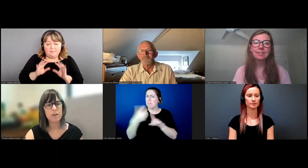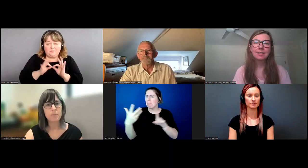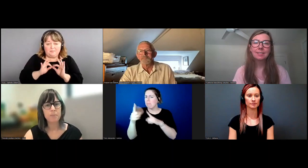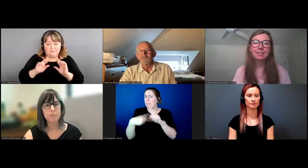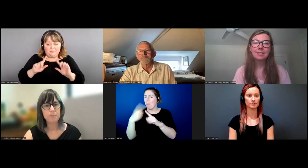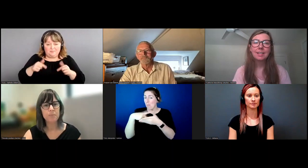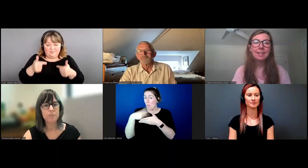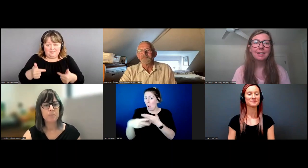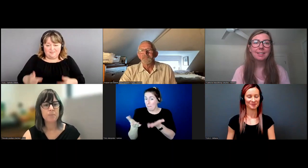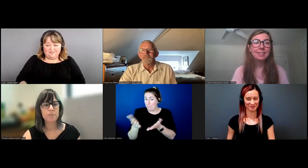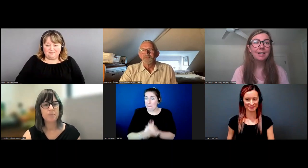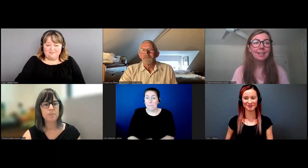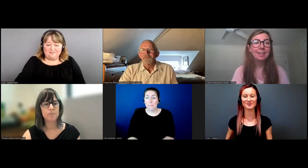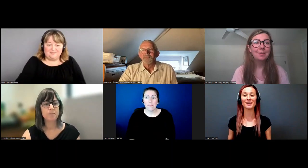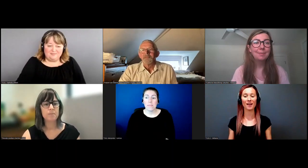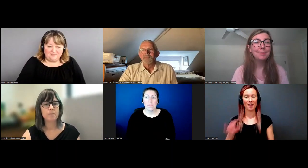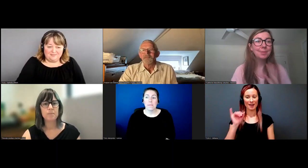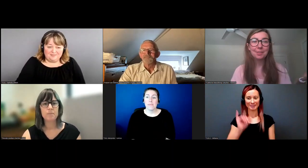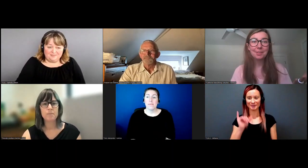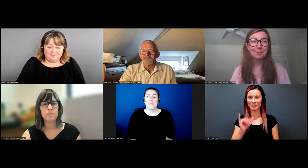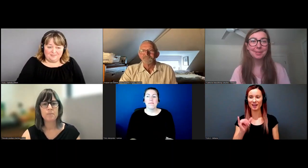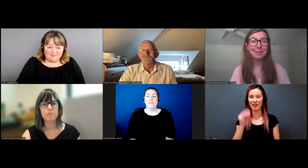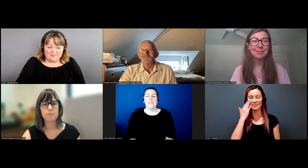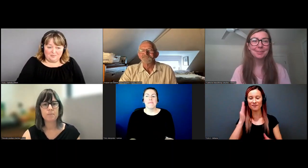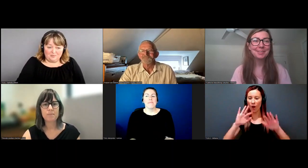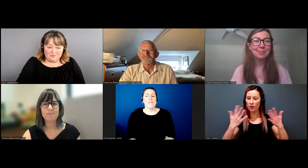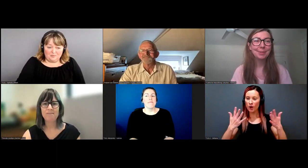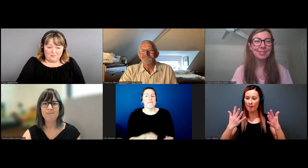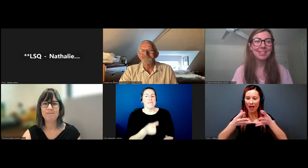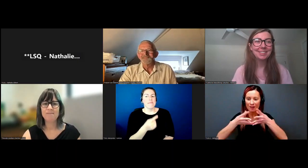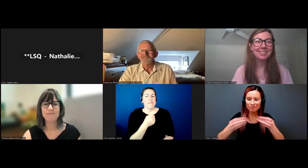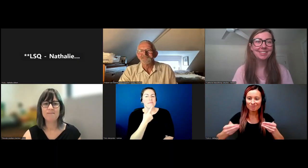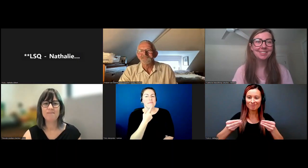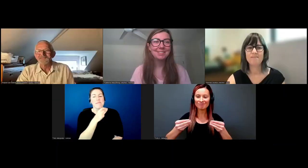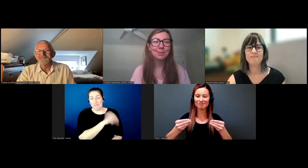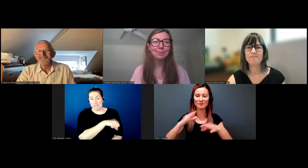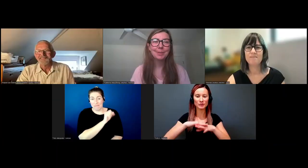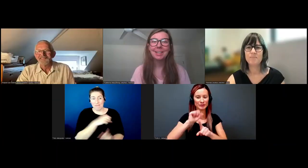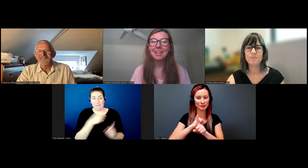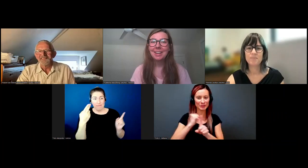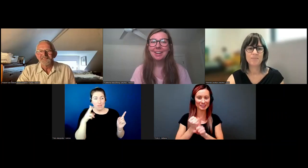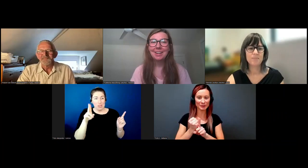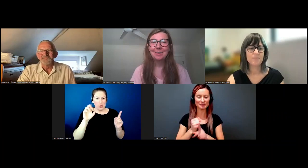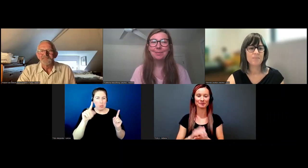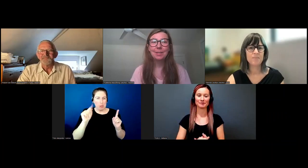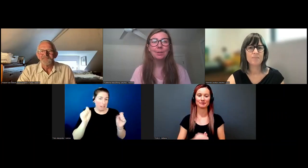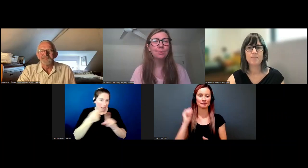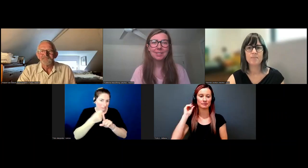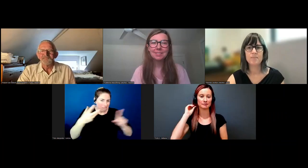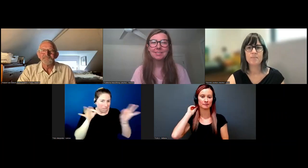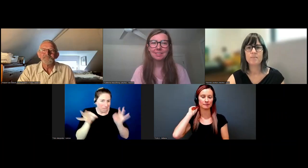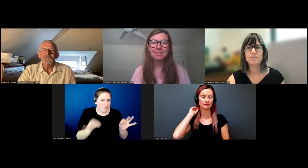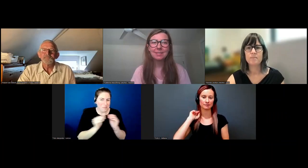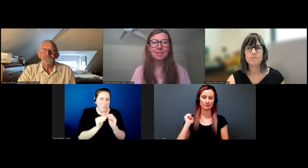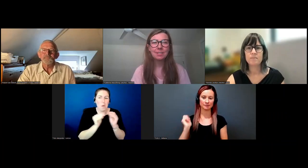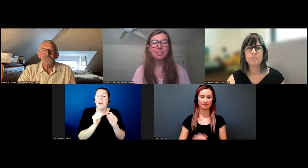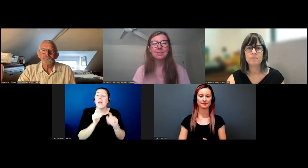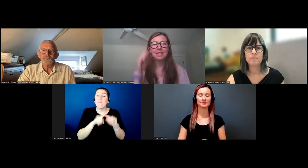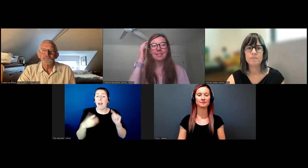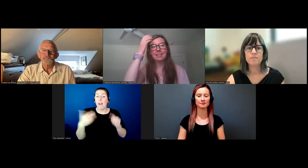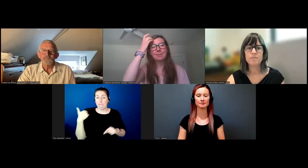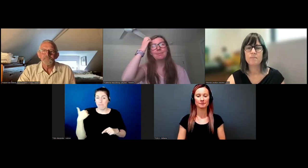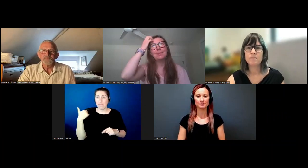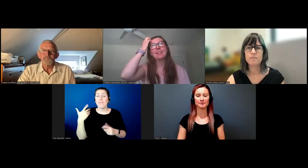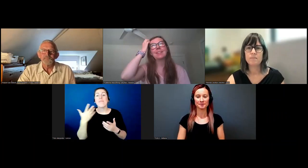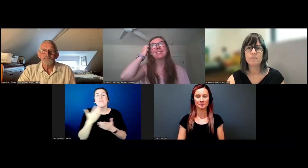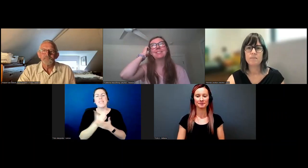well. Yeah, I'm sure Hubert, you can probably chat to this too, but there was some issues, I